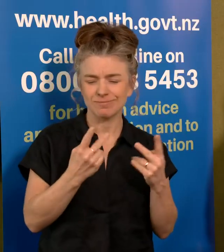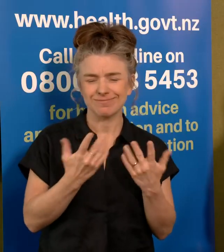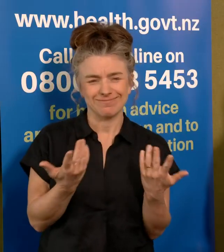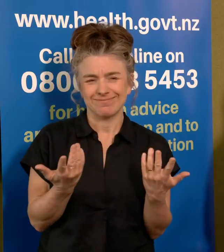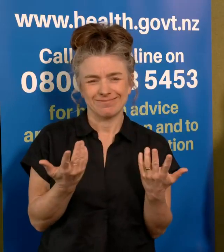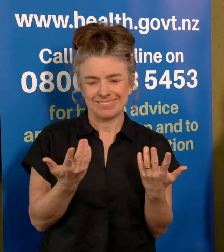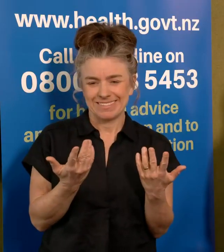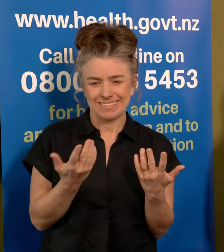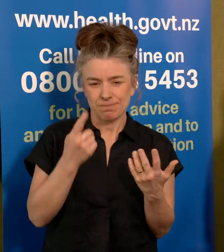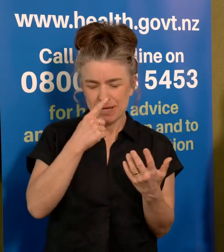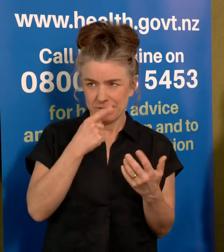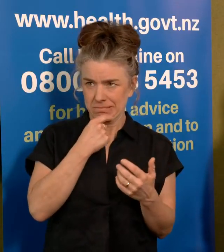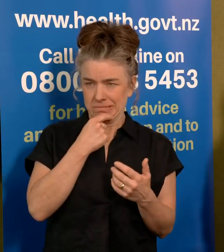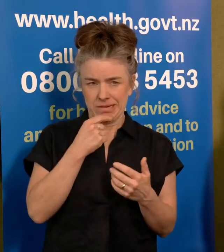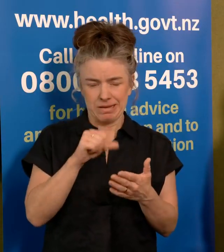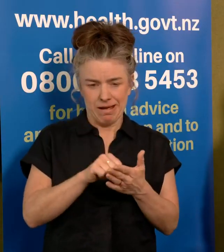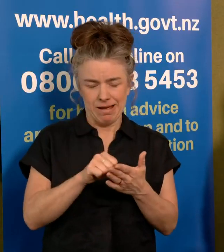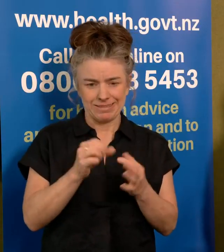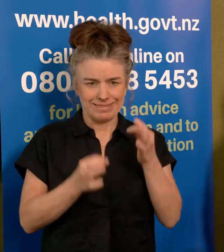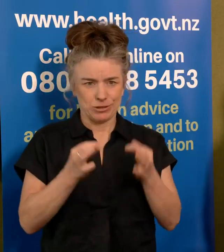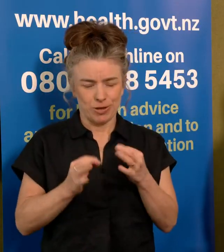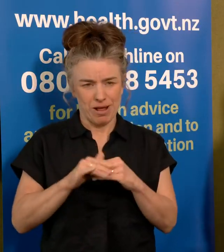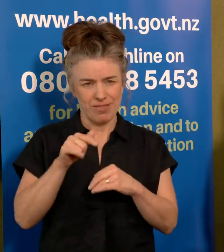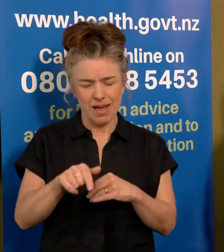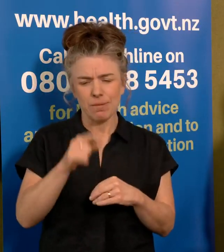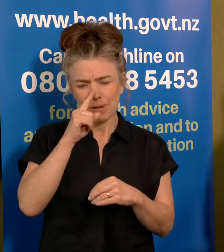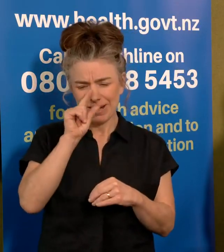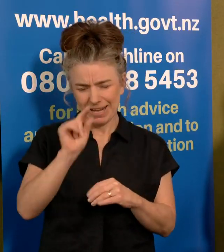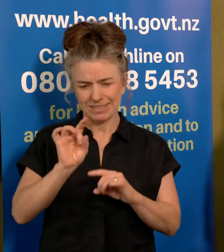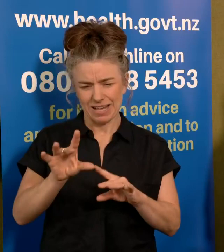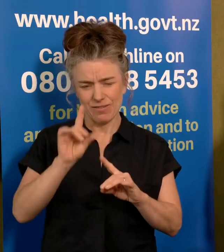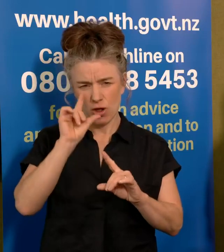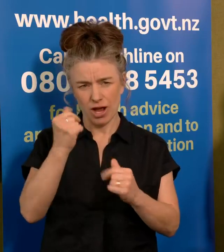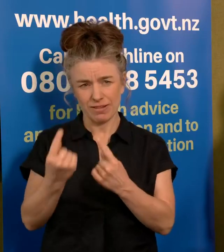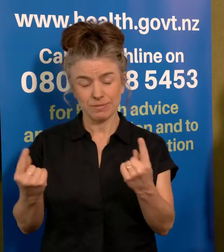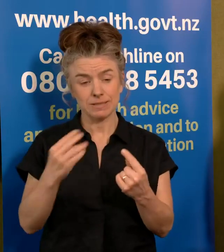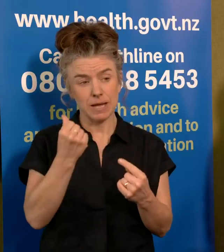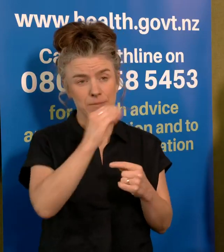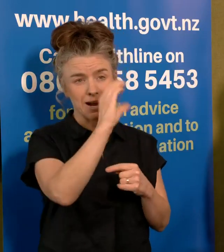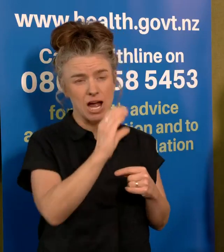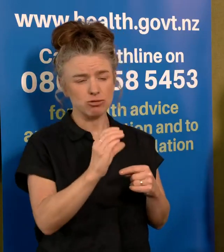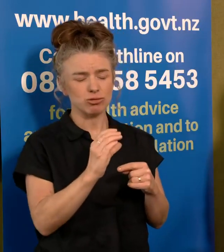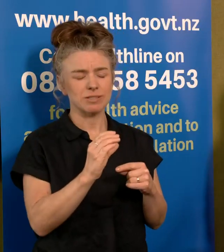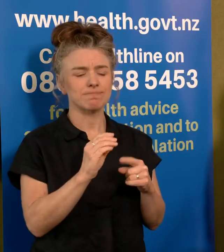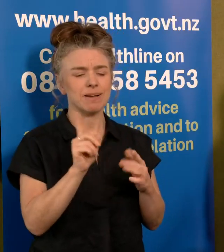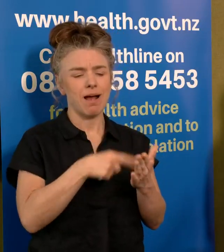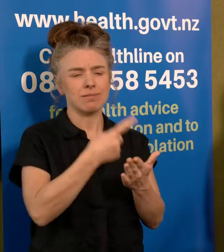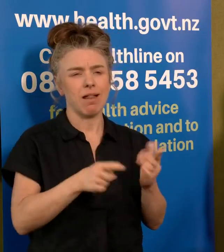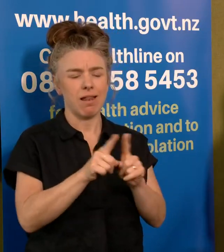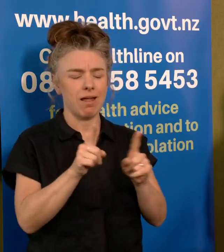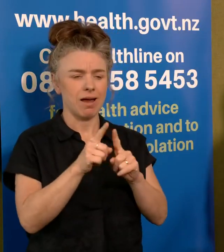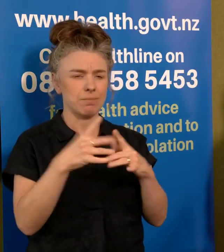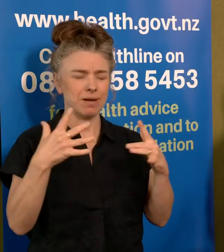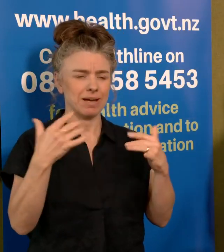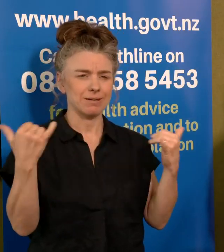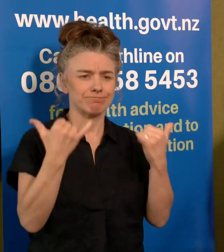messaging and things that people can do to protect themselves. There are countries overseas that are limiting large gatherings,